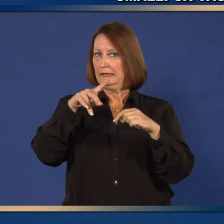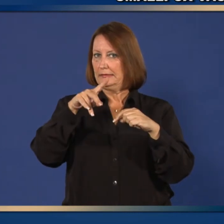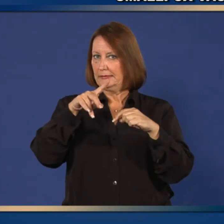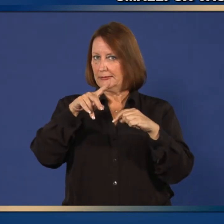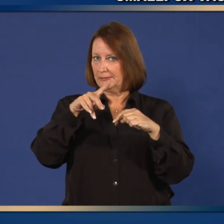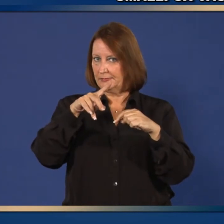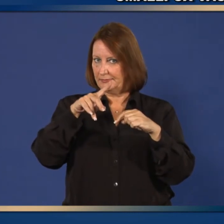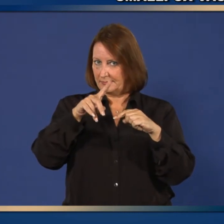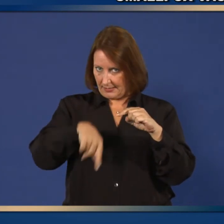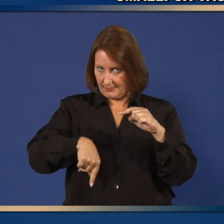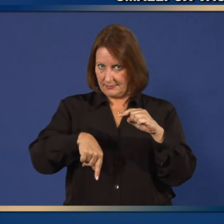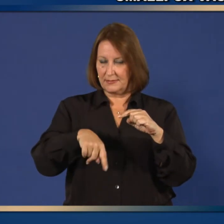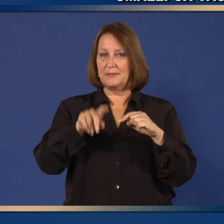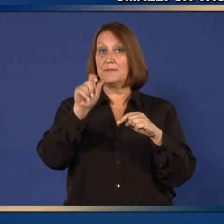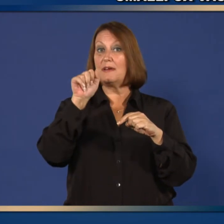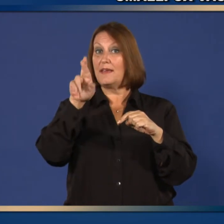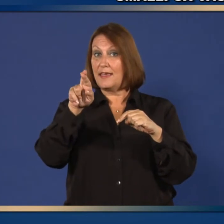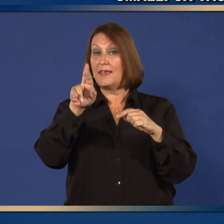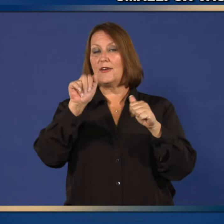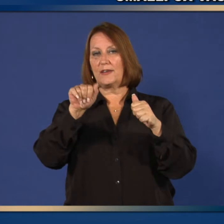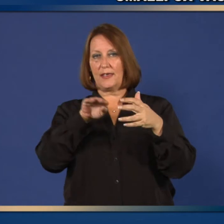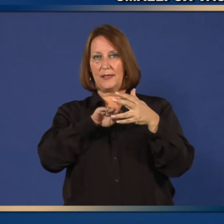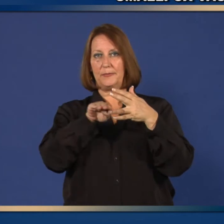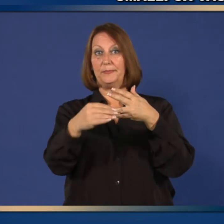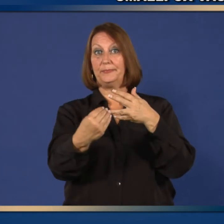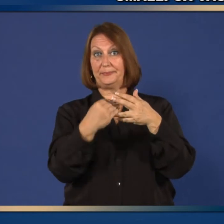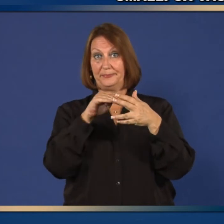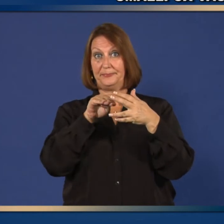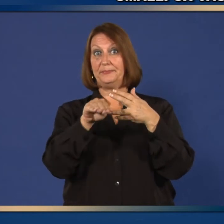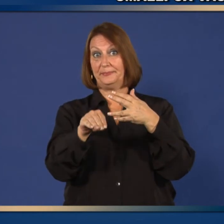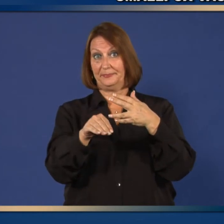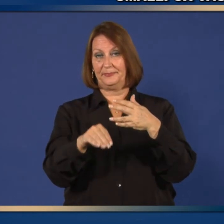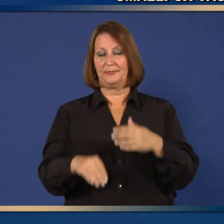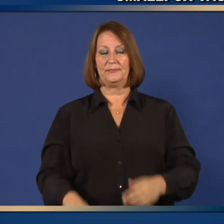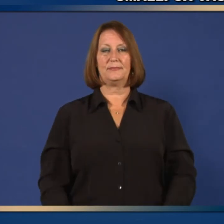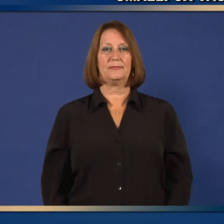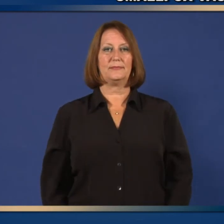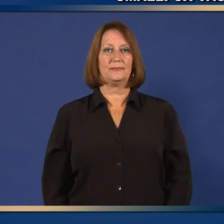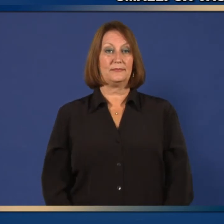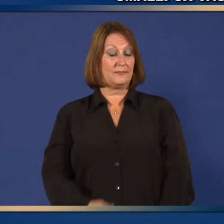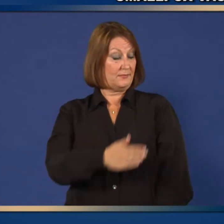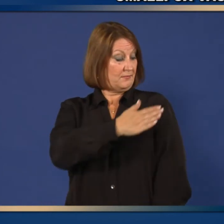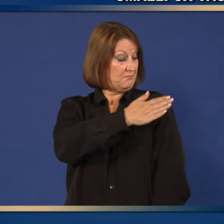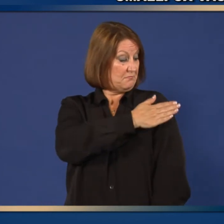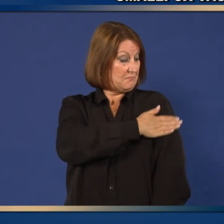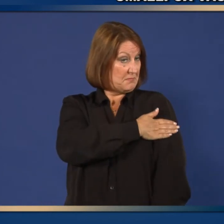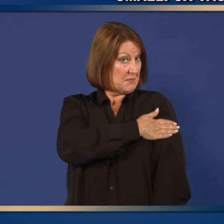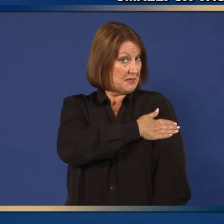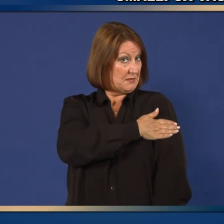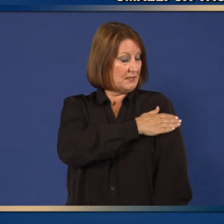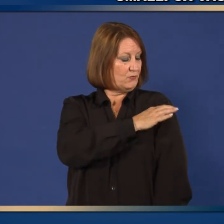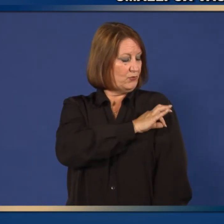Change the bandage often, at least every 3 days.